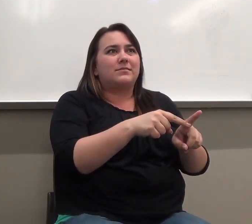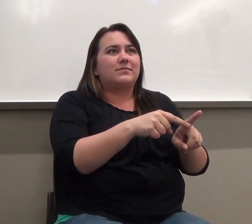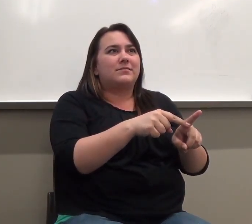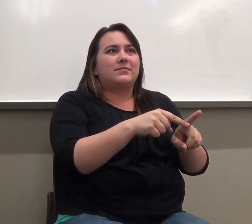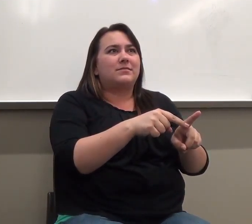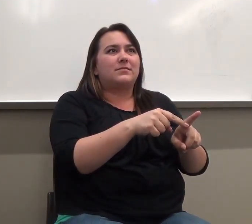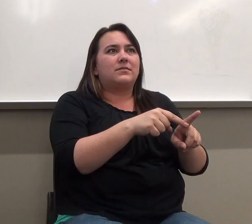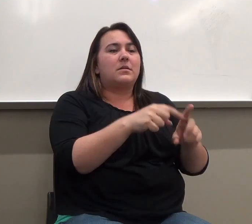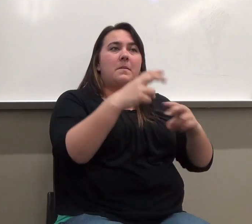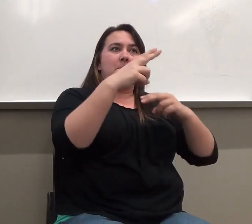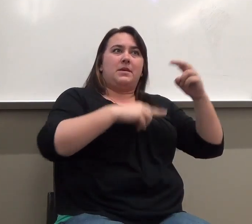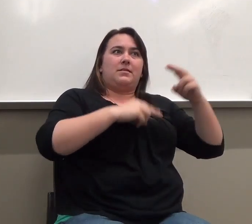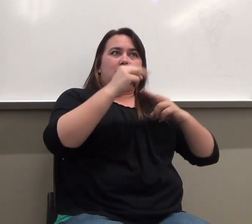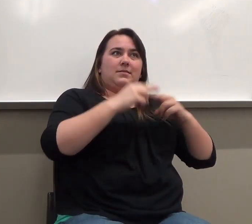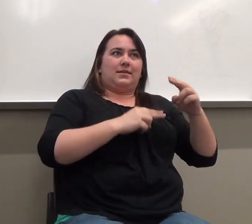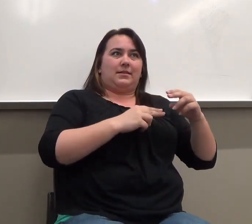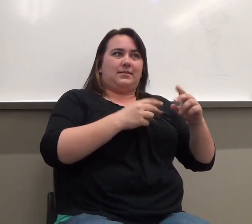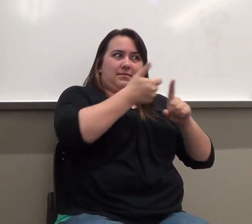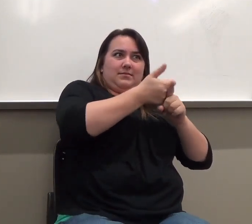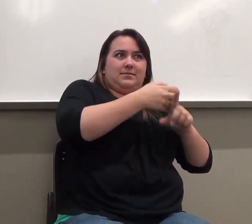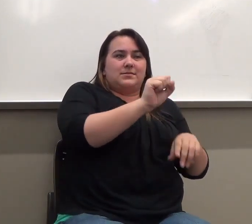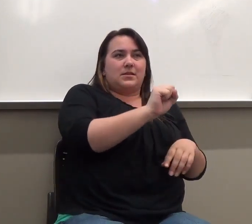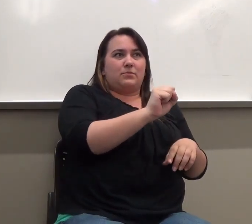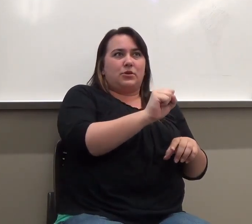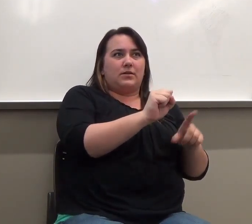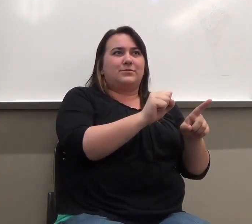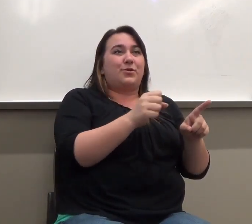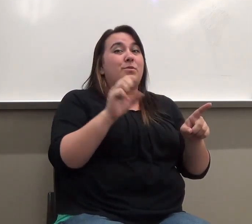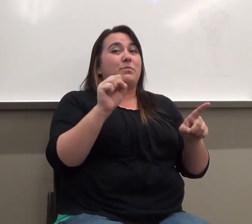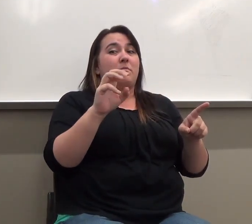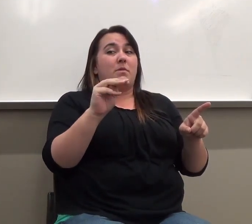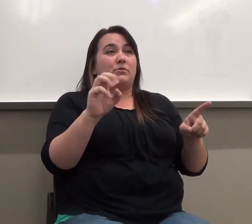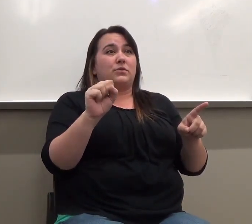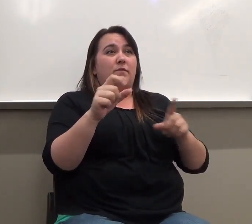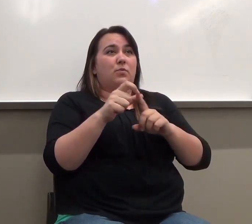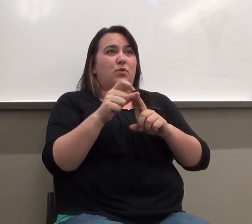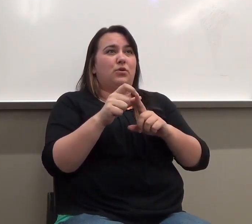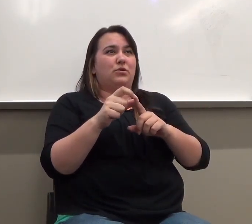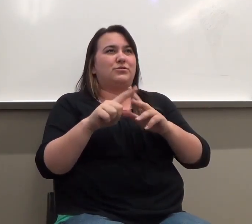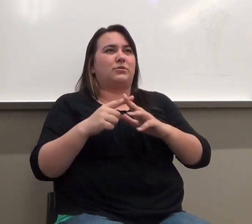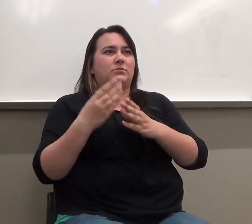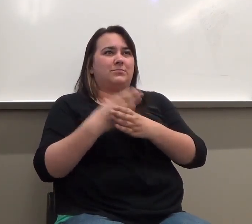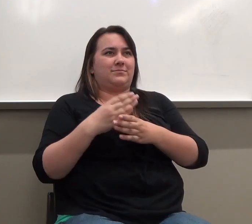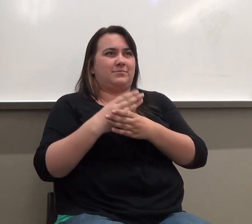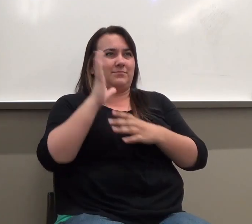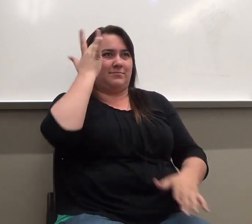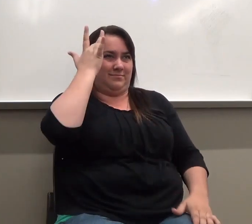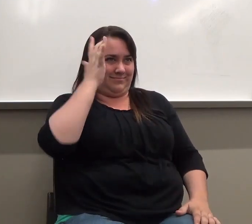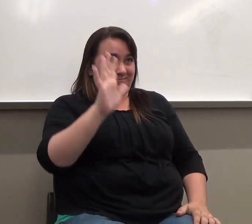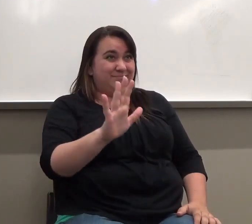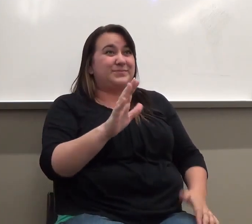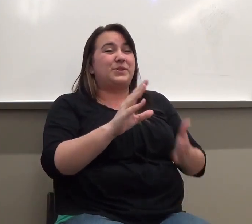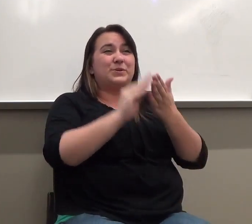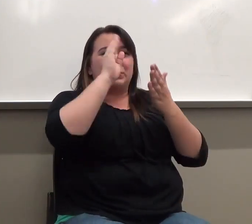have. So our eyes look at that and we think, that's right, developments have. But that's not the